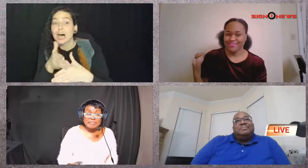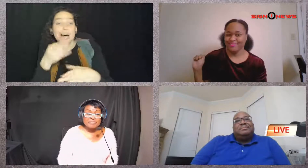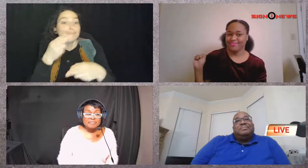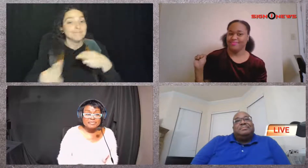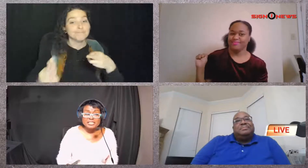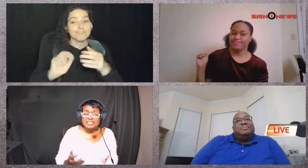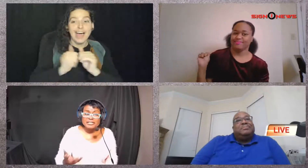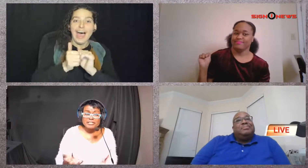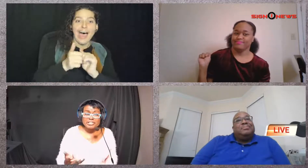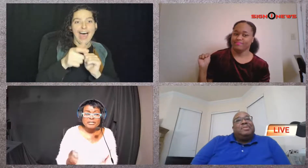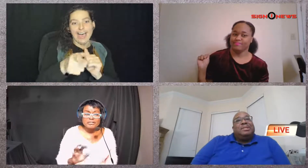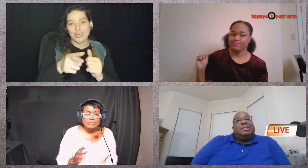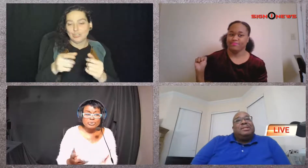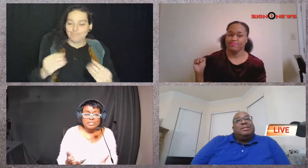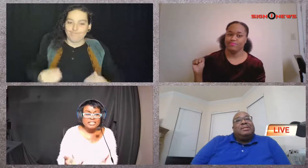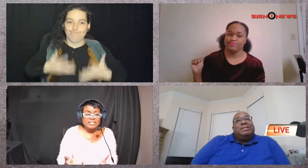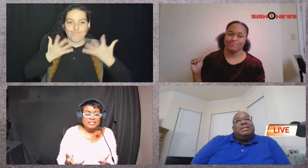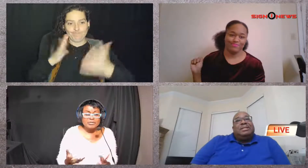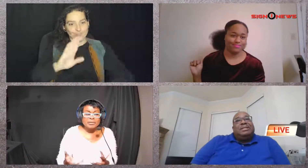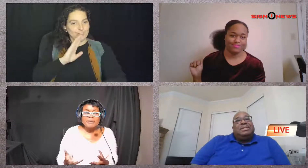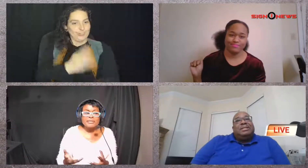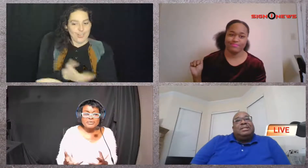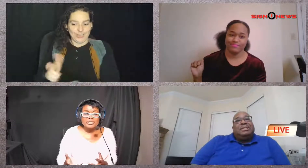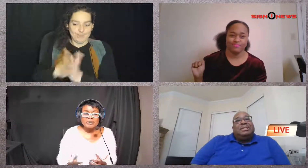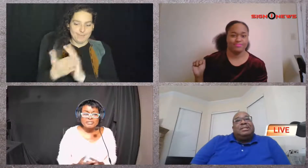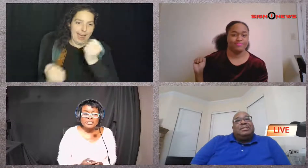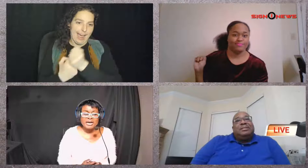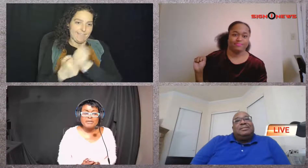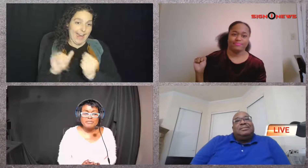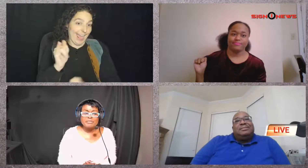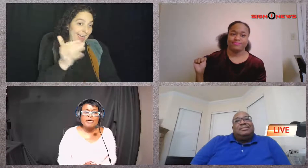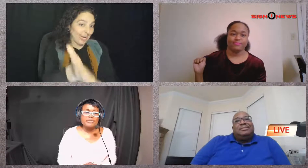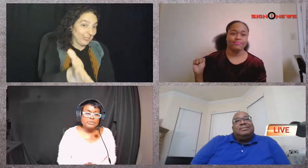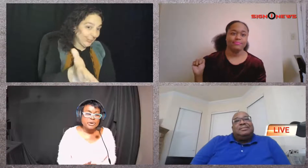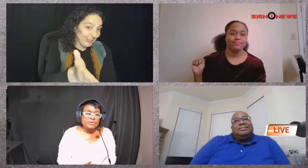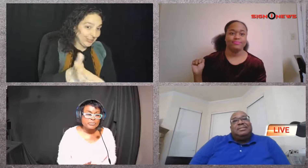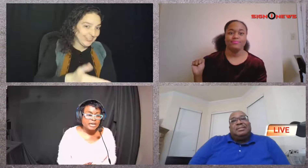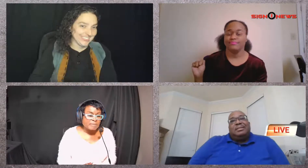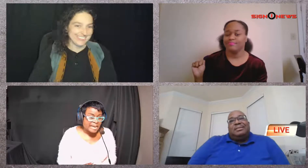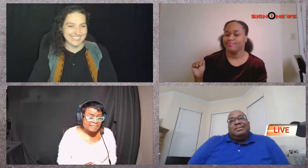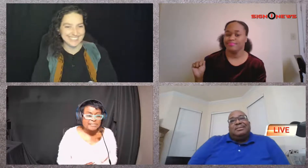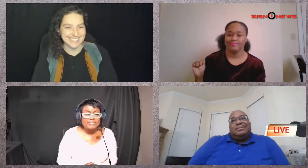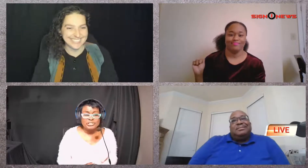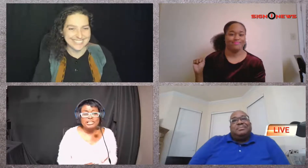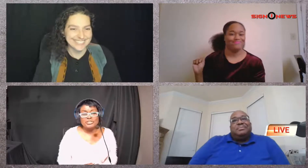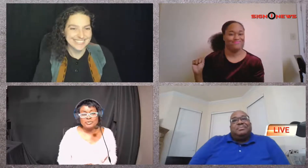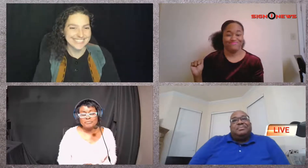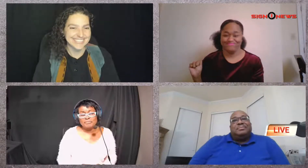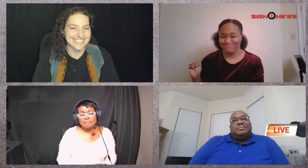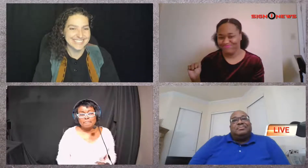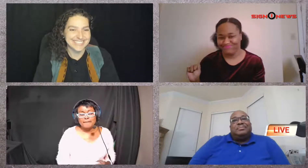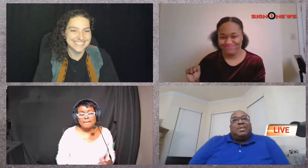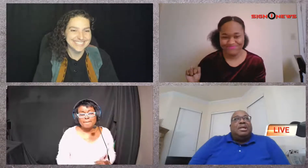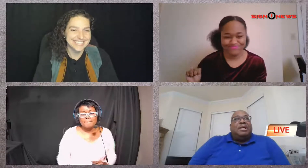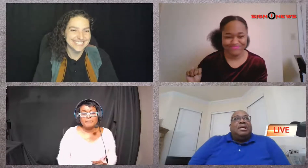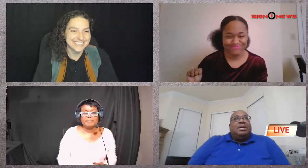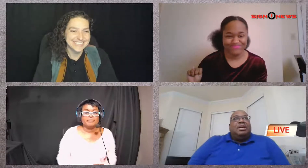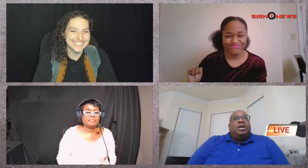from you, Jim. Just kind of share a little bit about yourself, you know, how you inspired your daughter to become an advocate just like you.